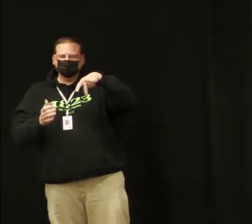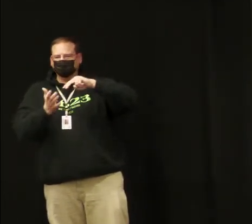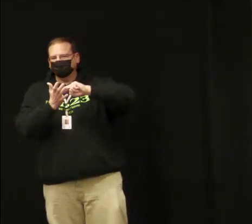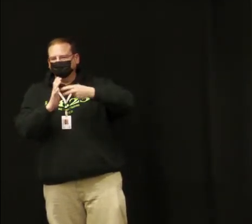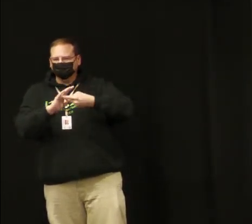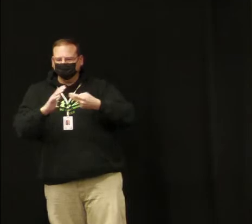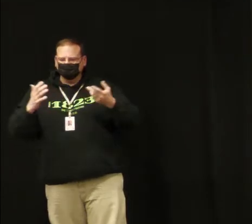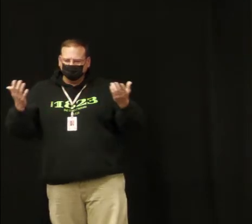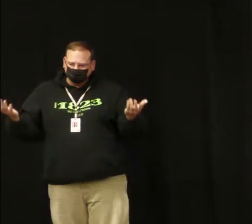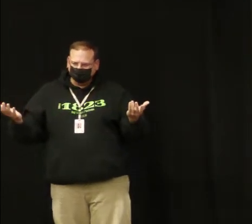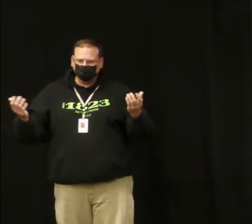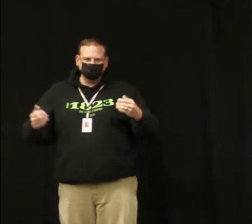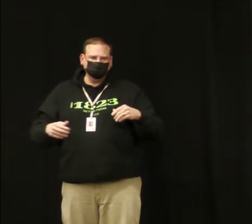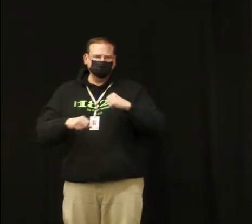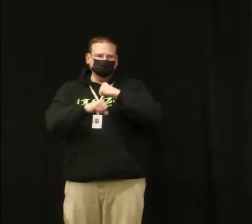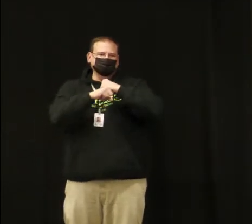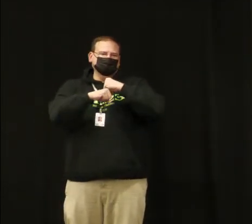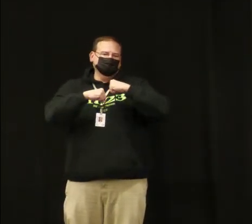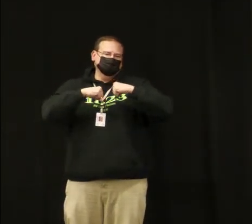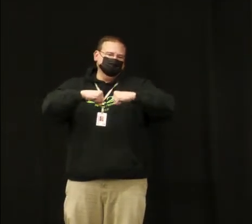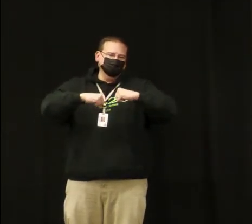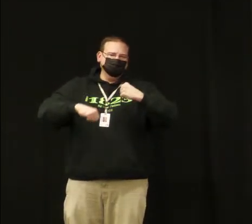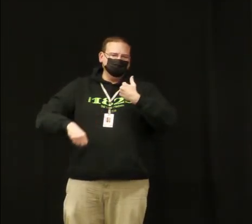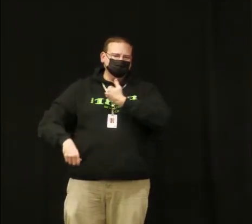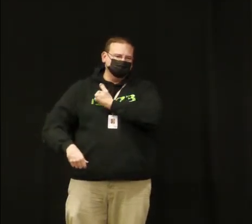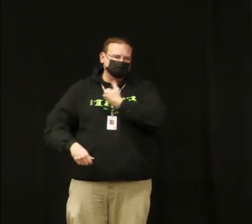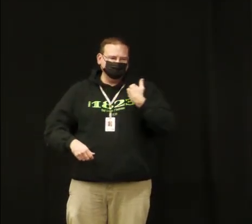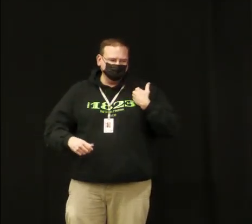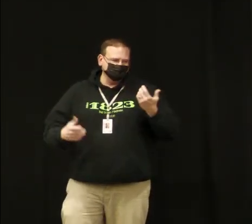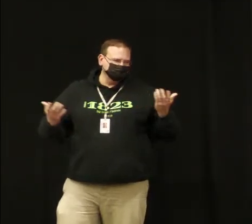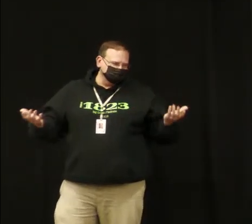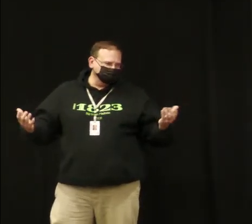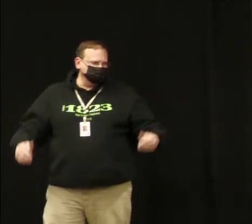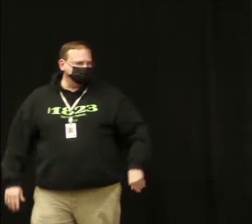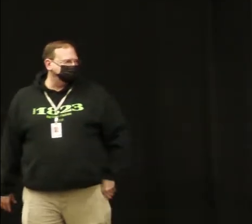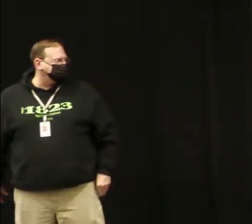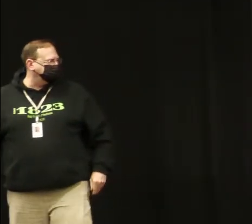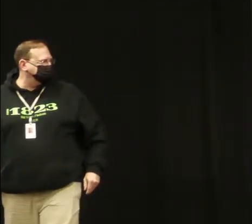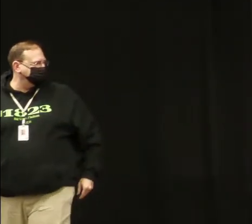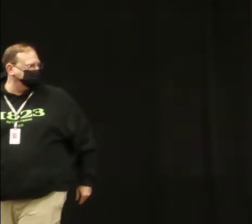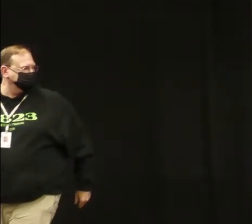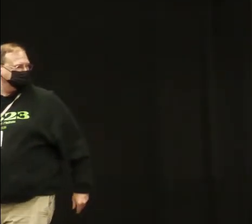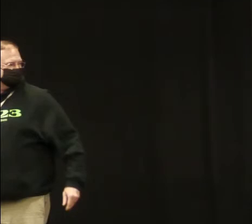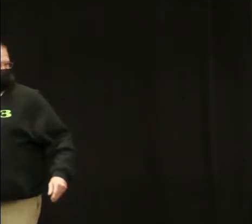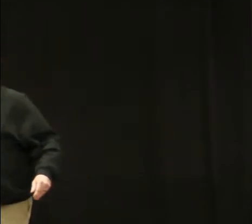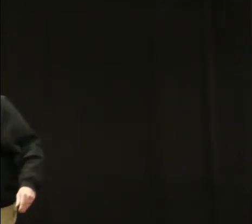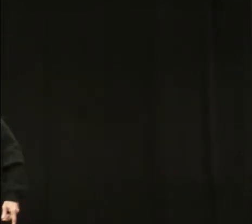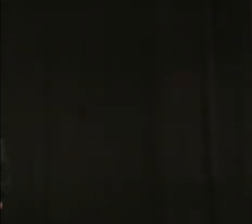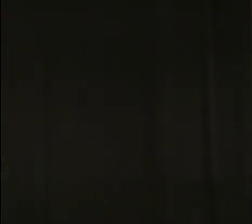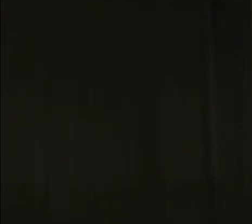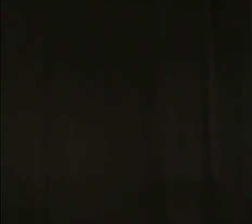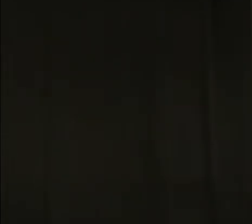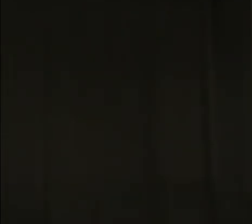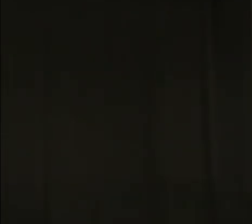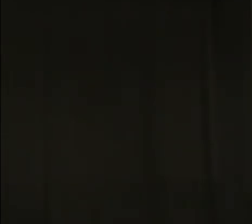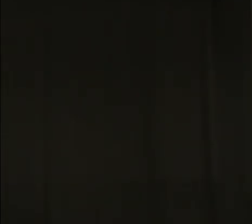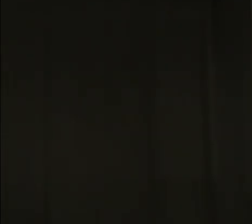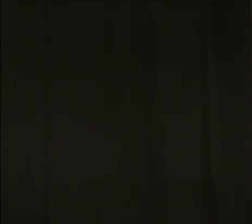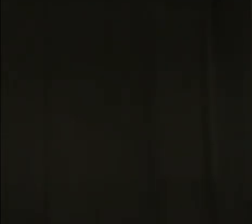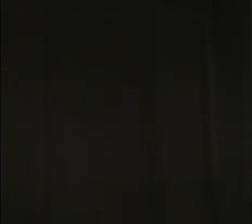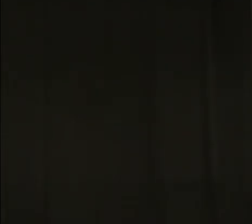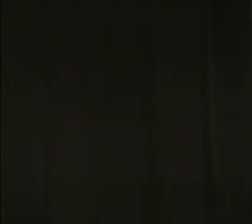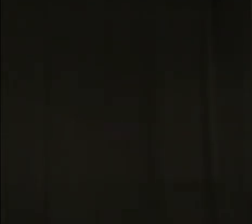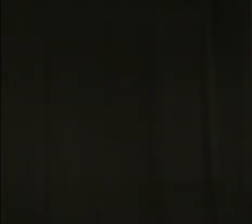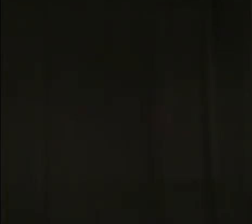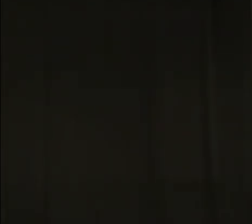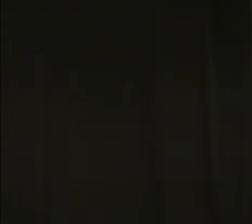the IEP for the purpose of writing the IEP. And maybe that can be used to protect us. And I think